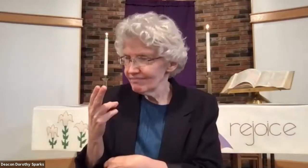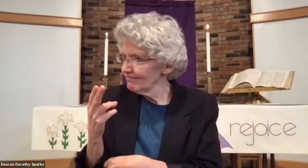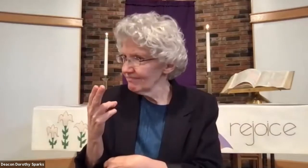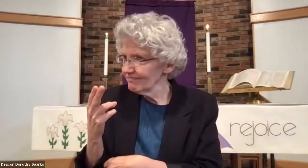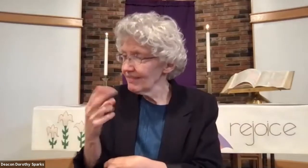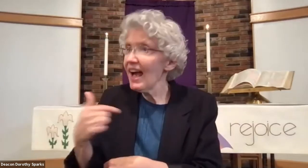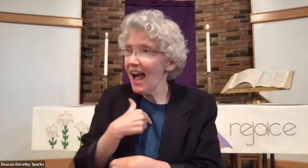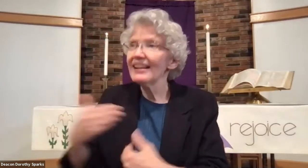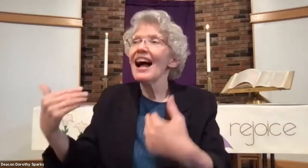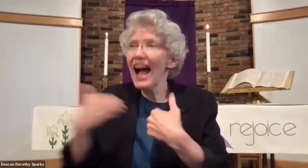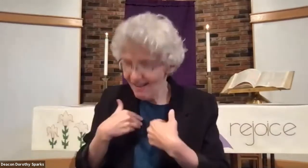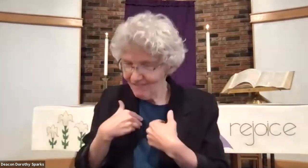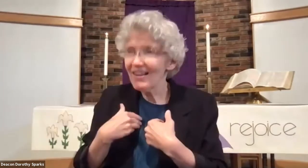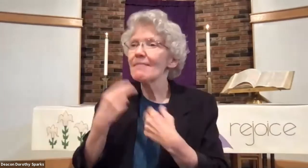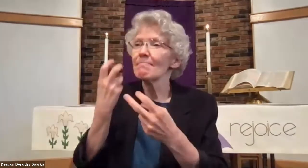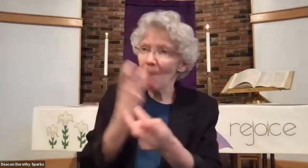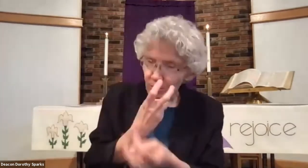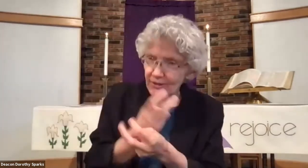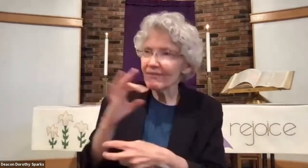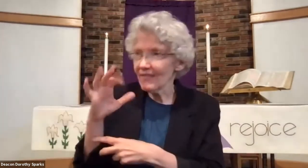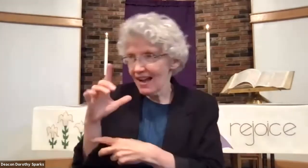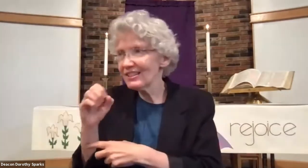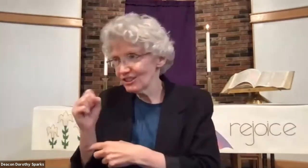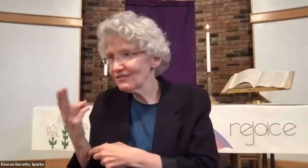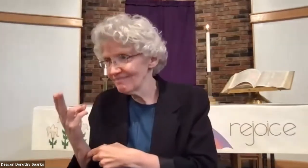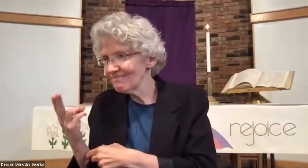and bones, as you see I have."